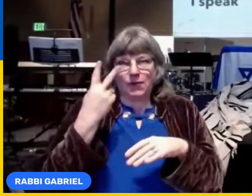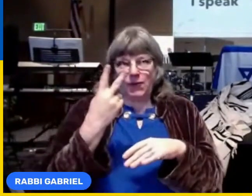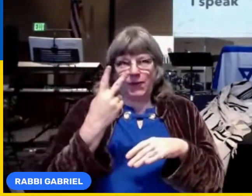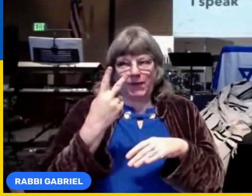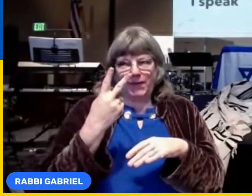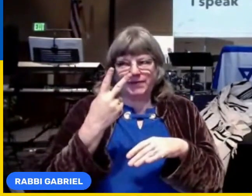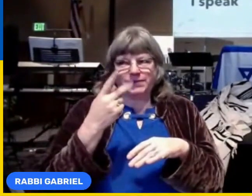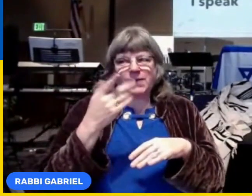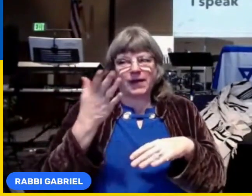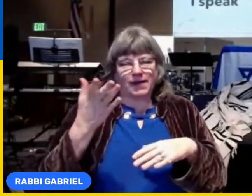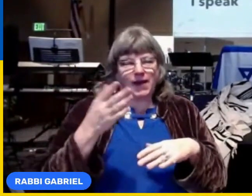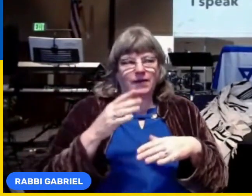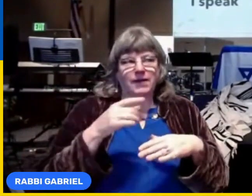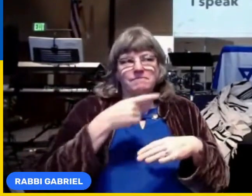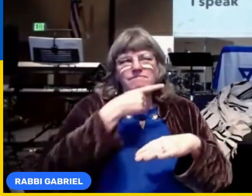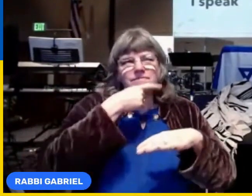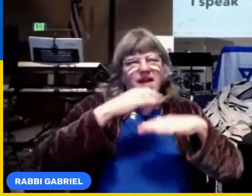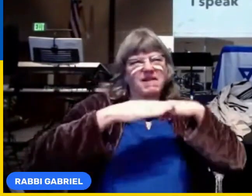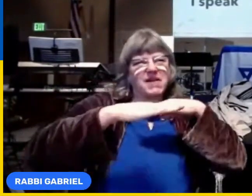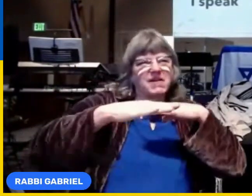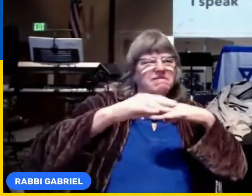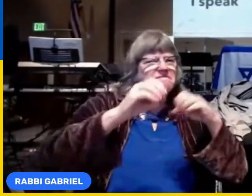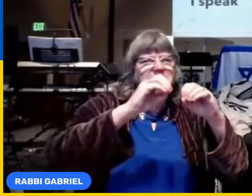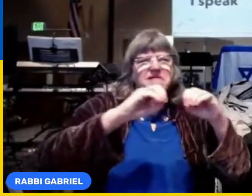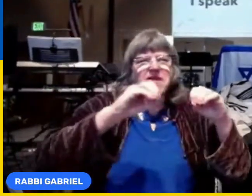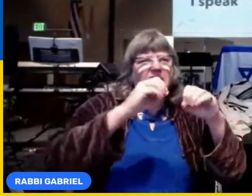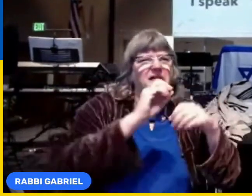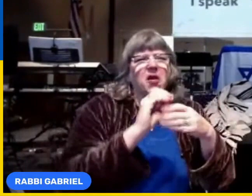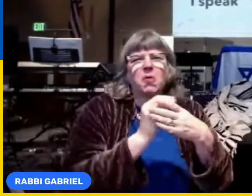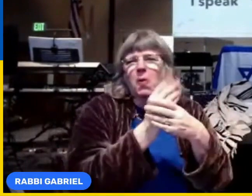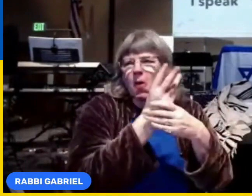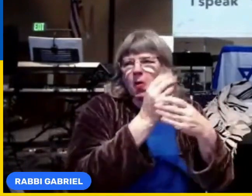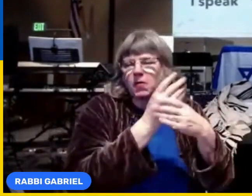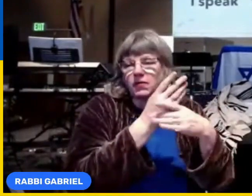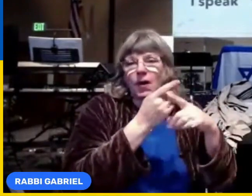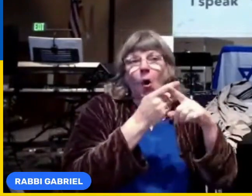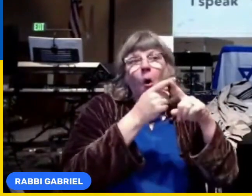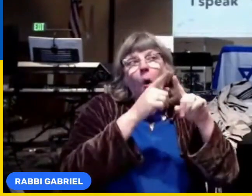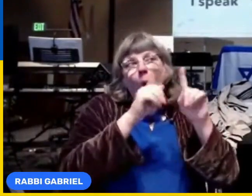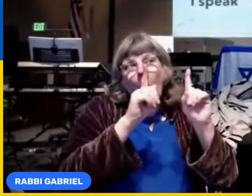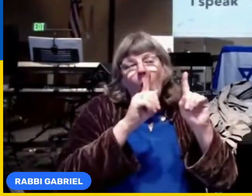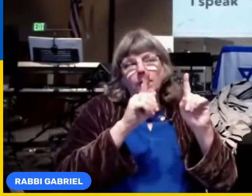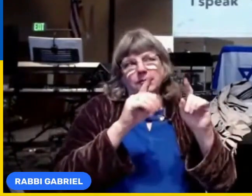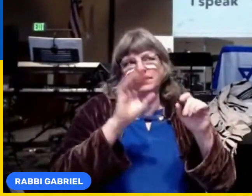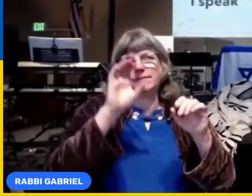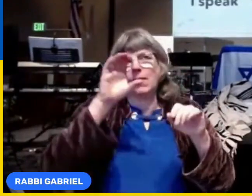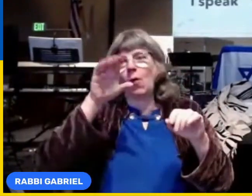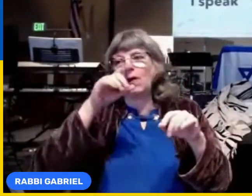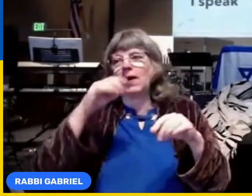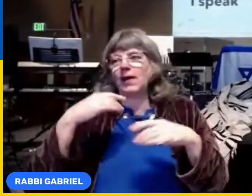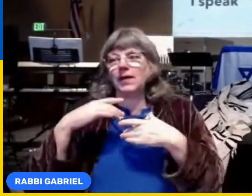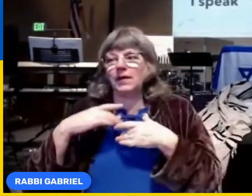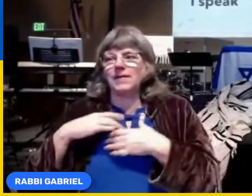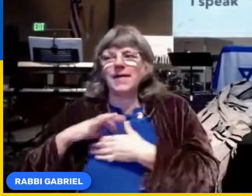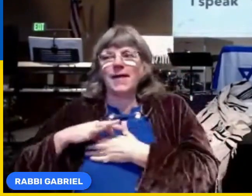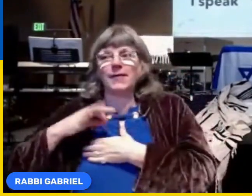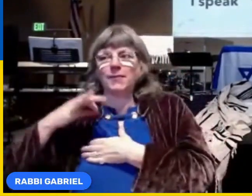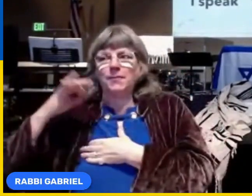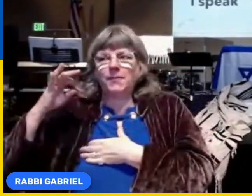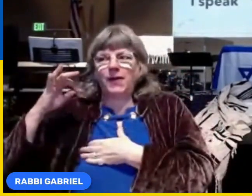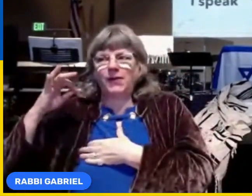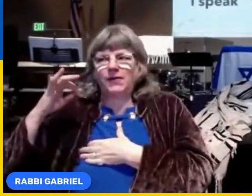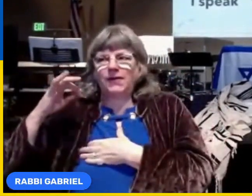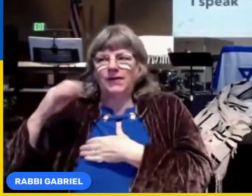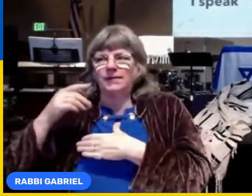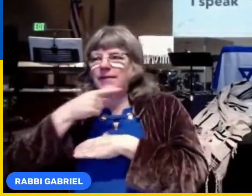life where nothing seems right, or whether it is a geographical, biological desert,